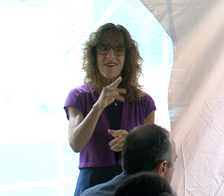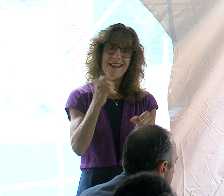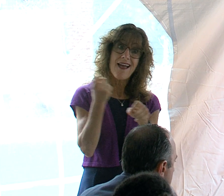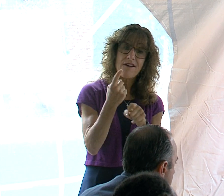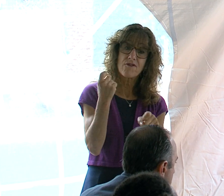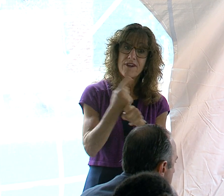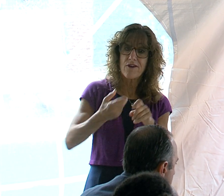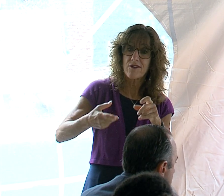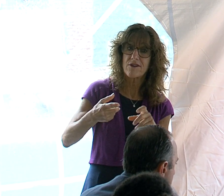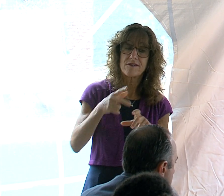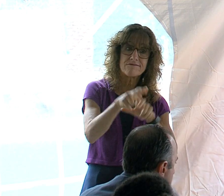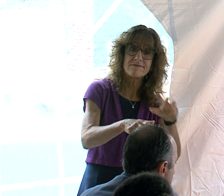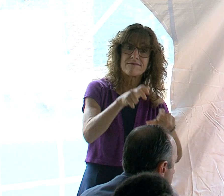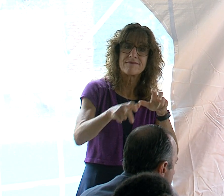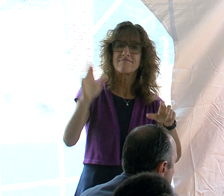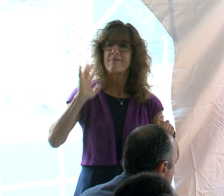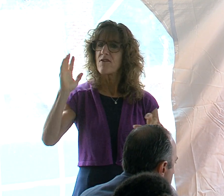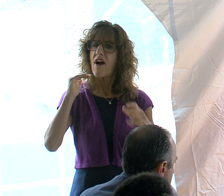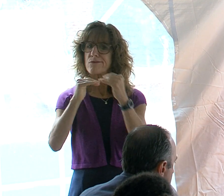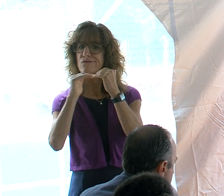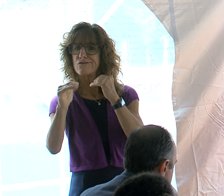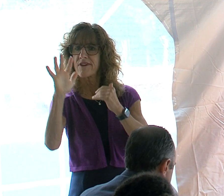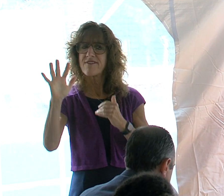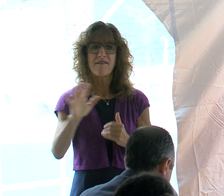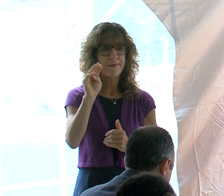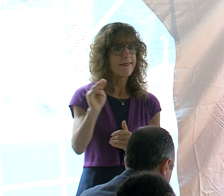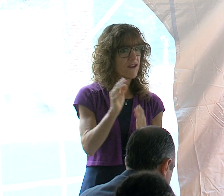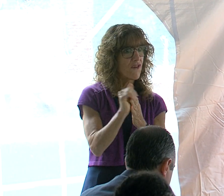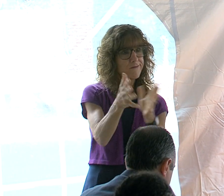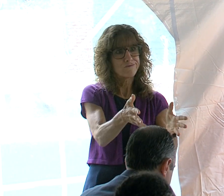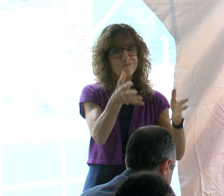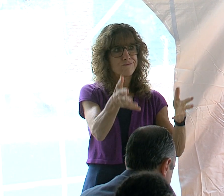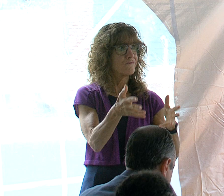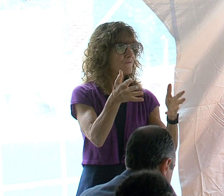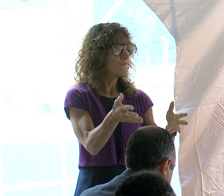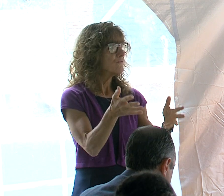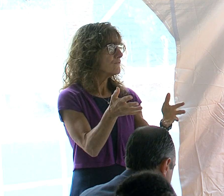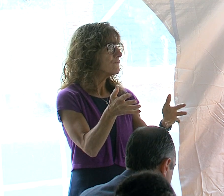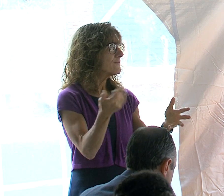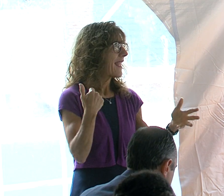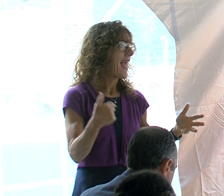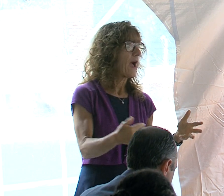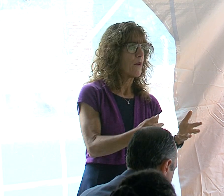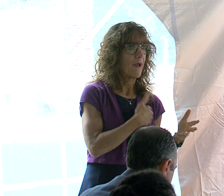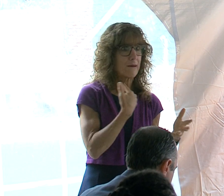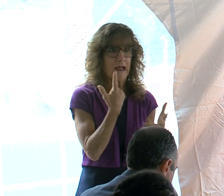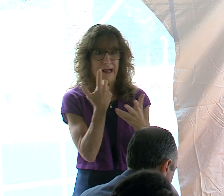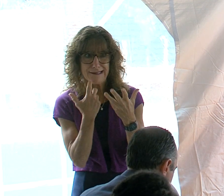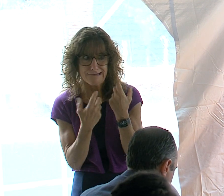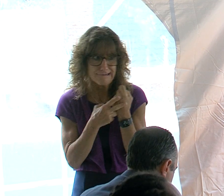used to have this kind of static amount. I think there was about $5 million sitting there, and you know, we were kind of hoarding it